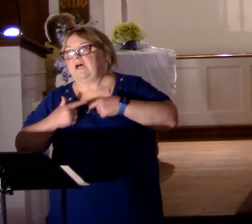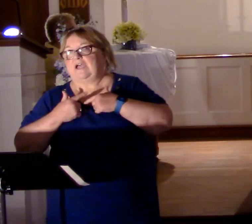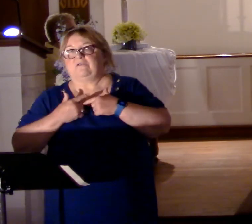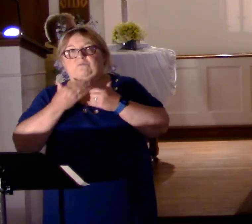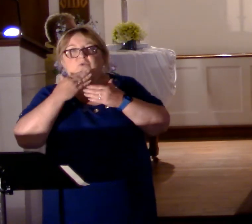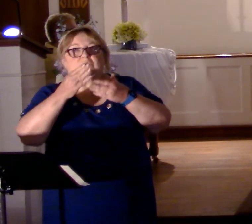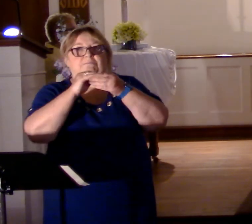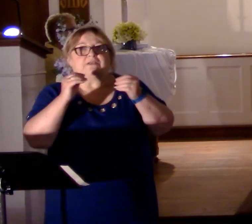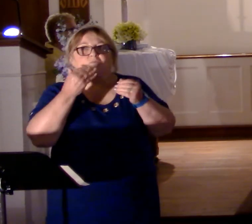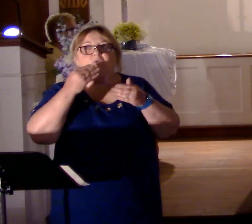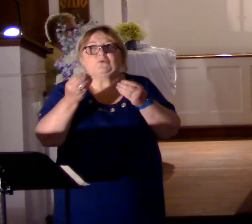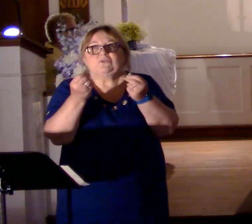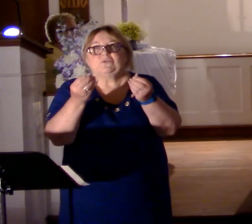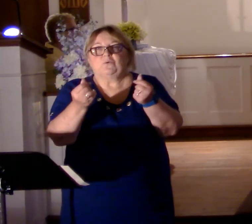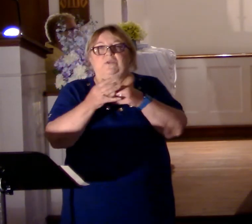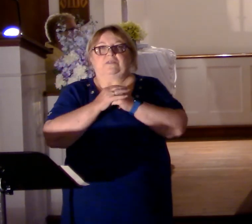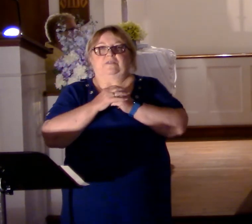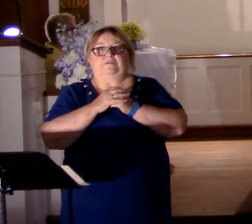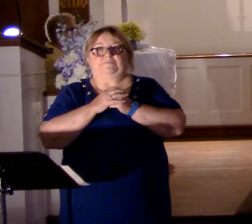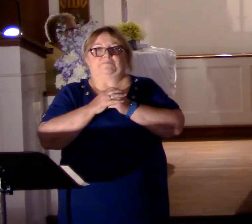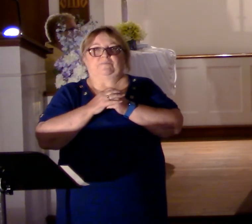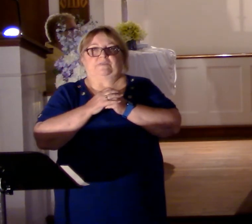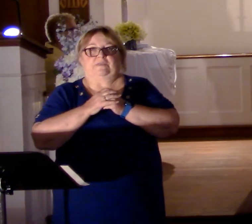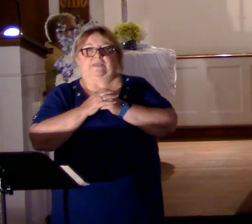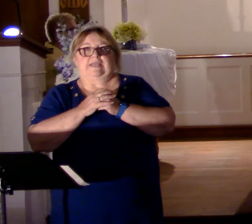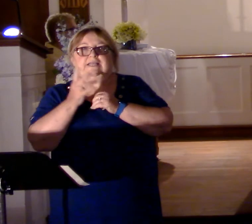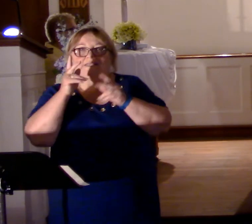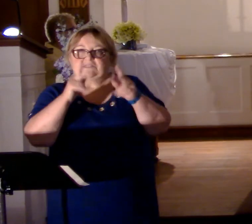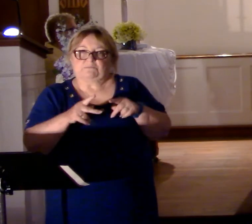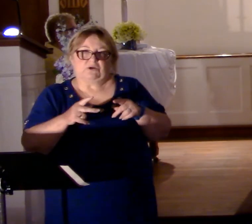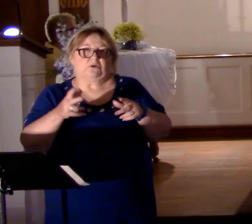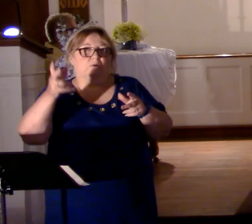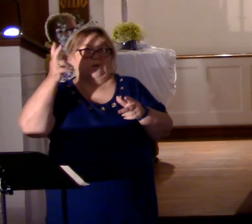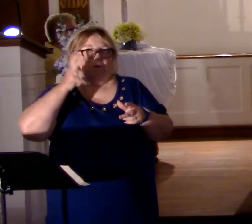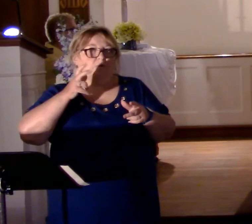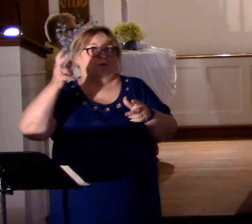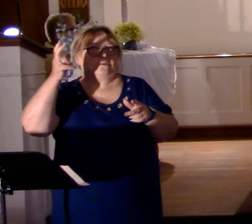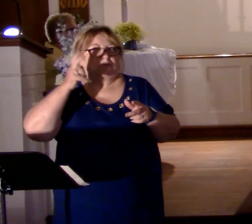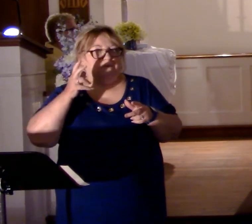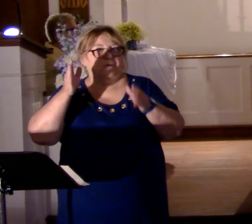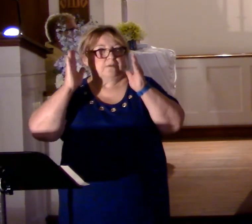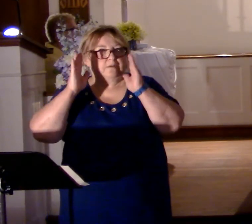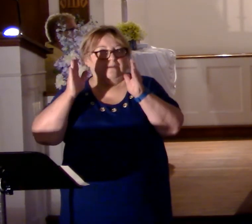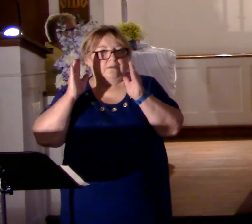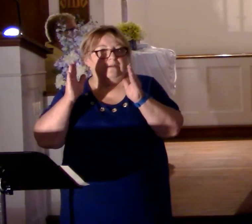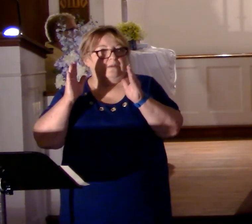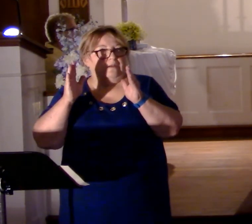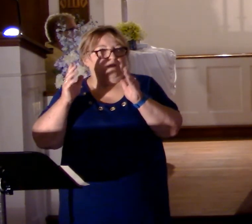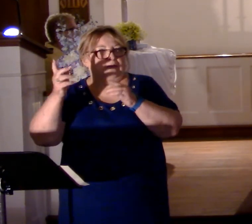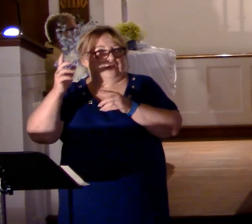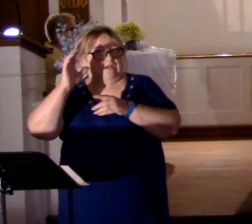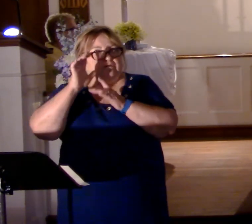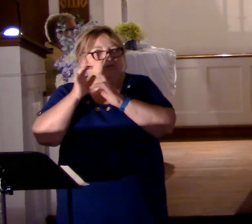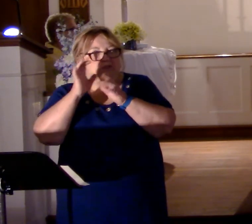with good soil. This is the person who hears the message of Jesus